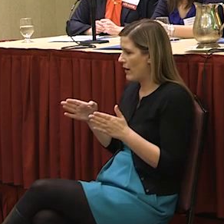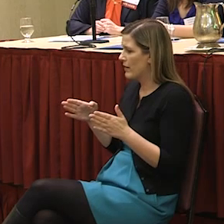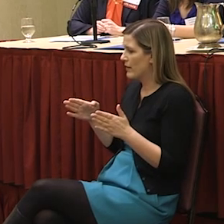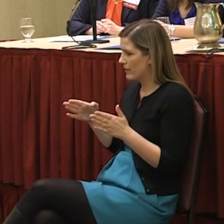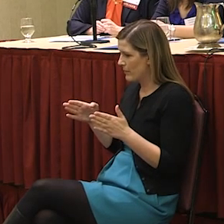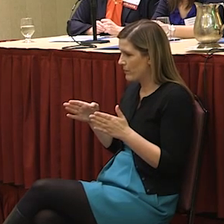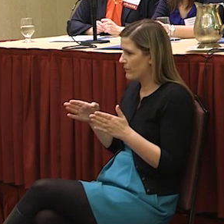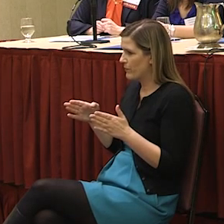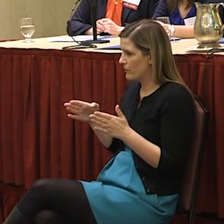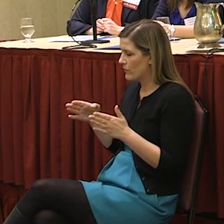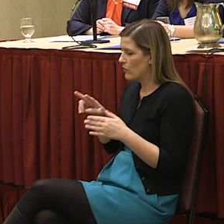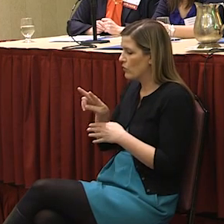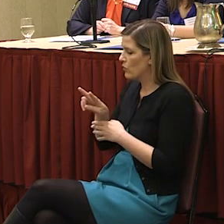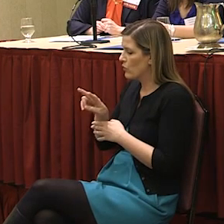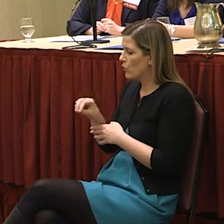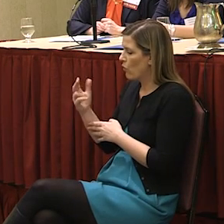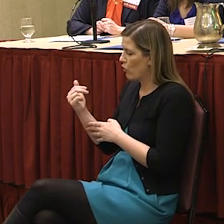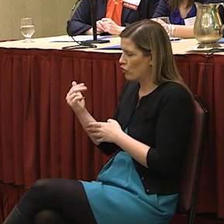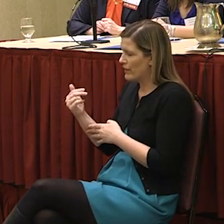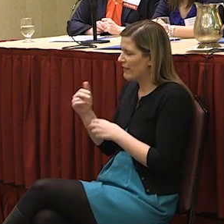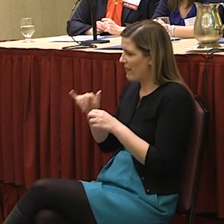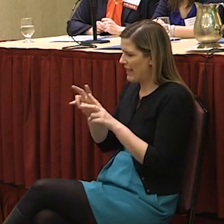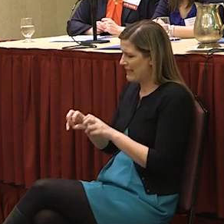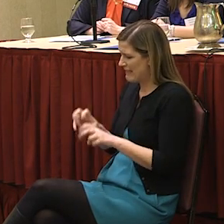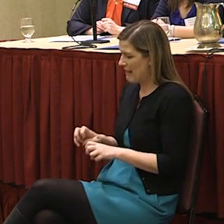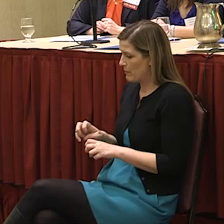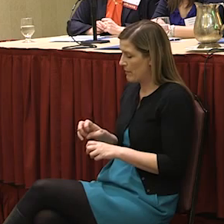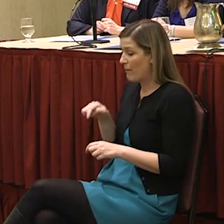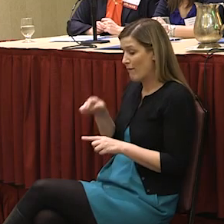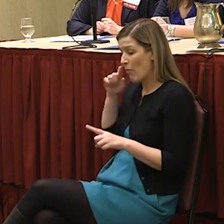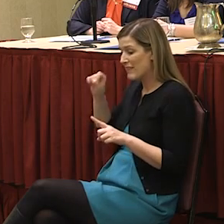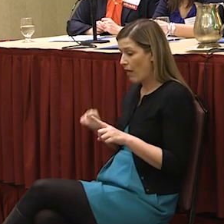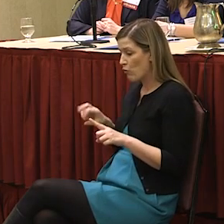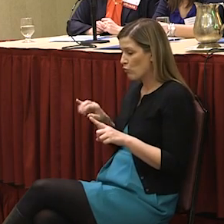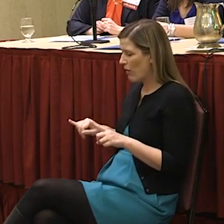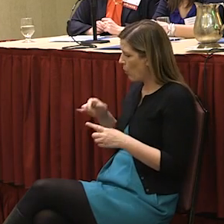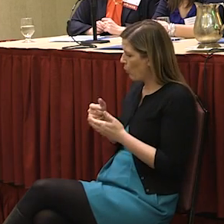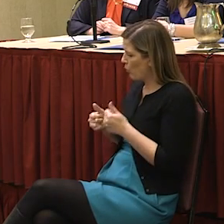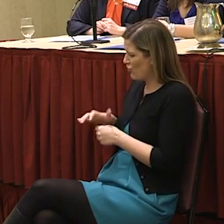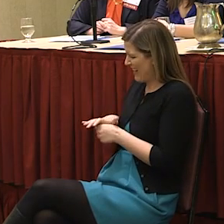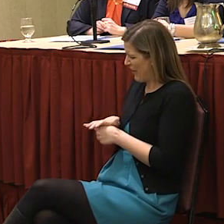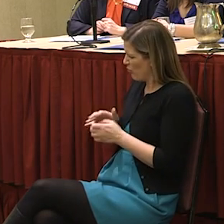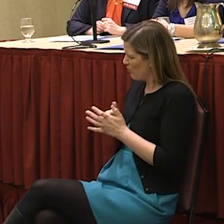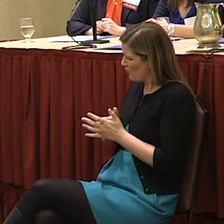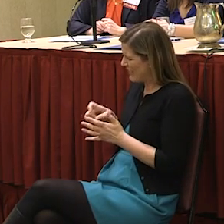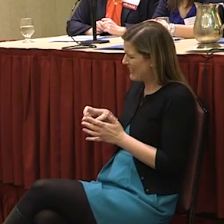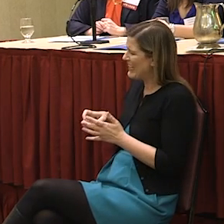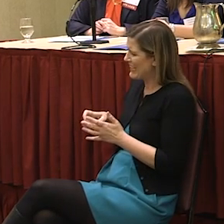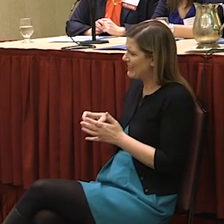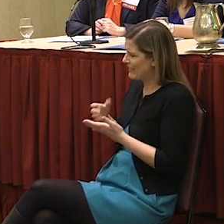assessment, and in 2013. And the areas in the south that really were in need